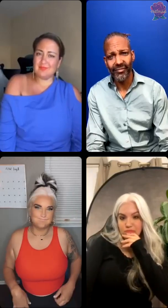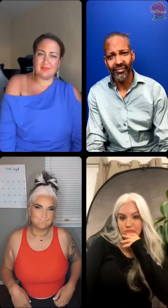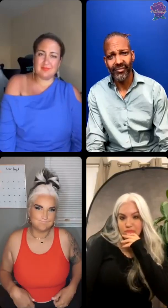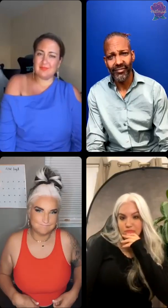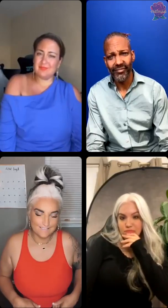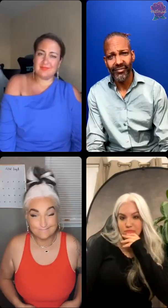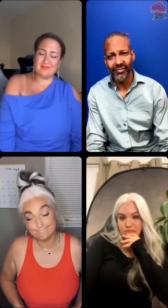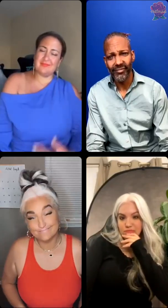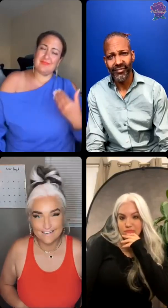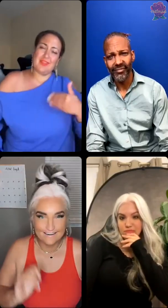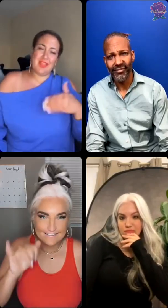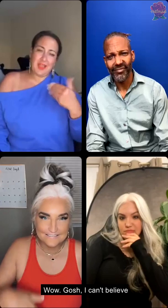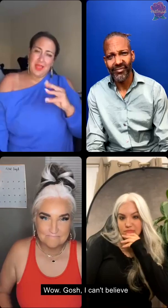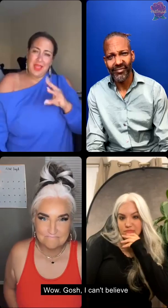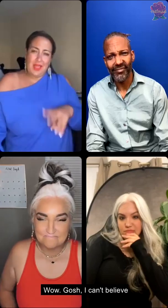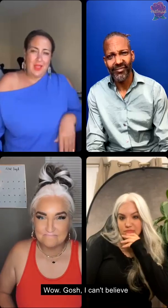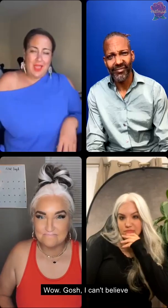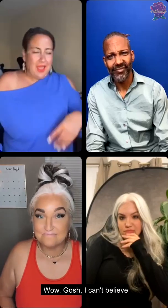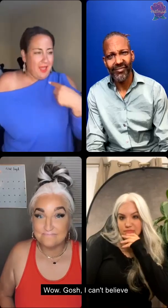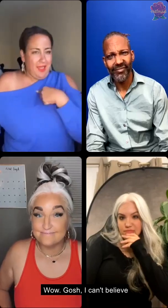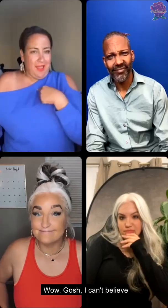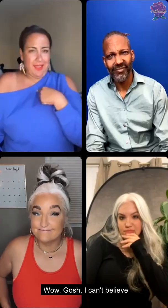much happening there.